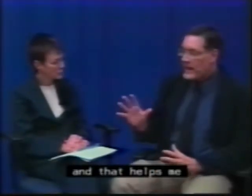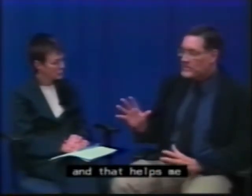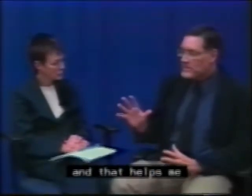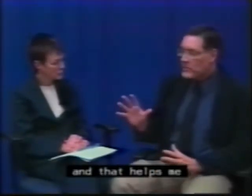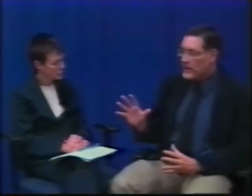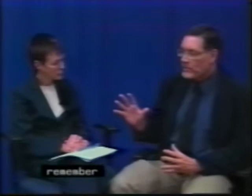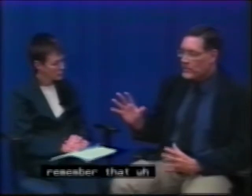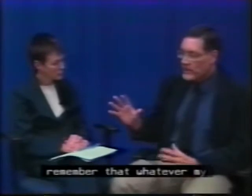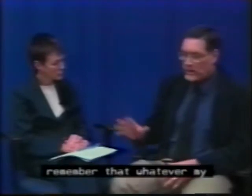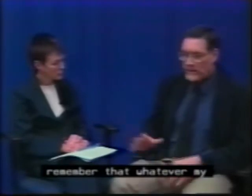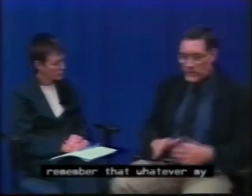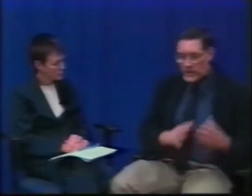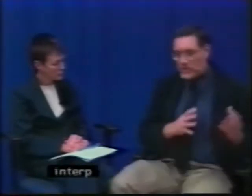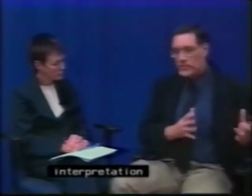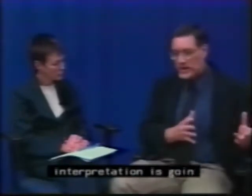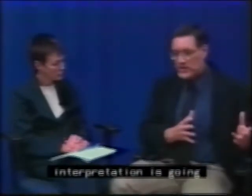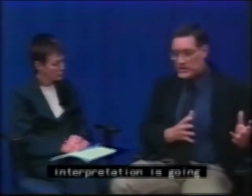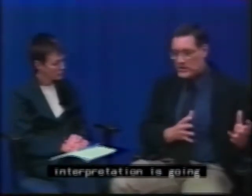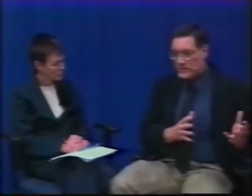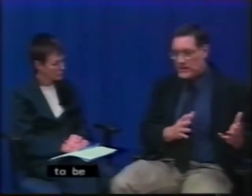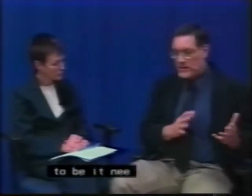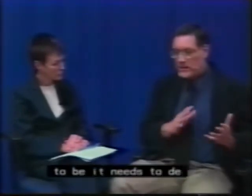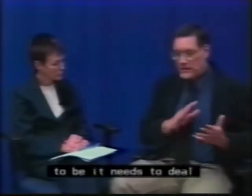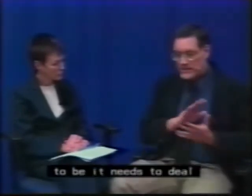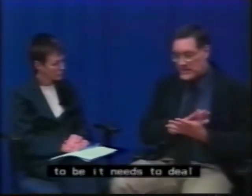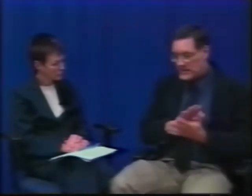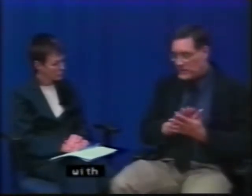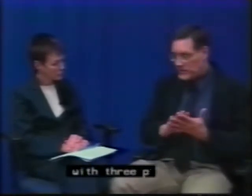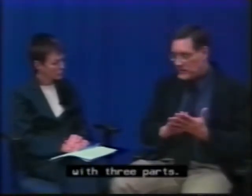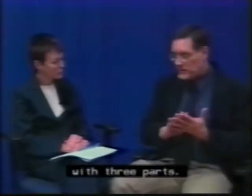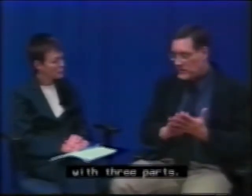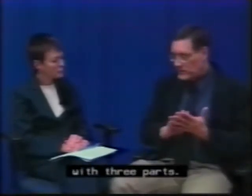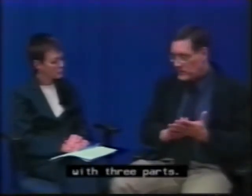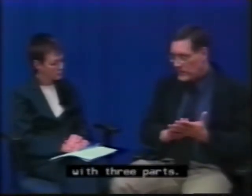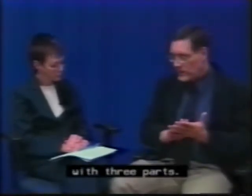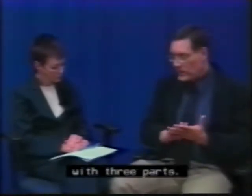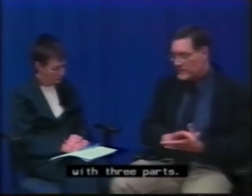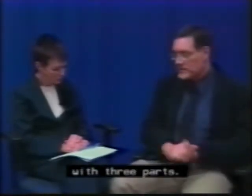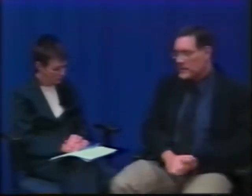helps me remember that whatever my interpretation is going to be, it needs to deal with three parts.